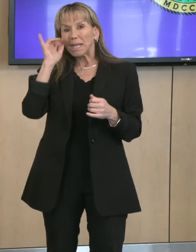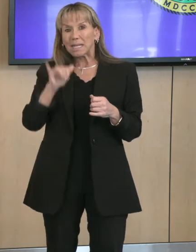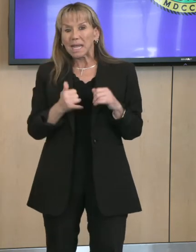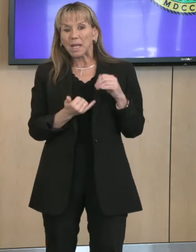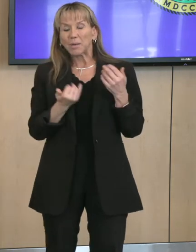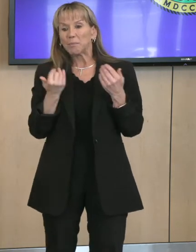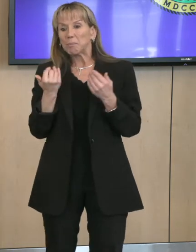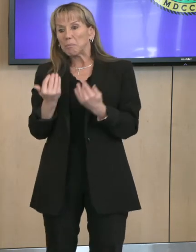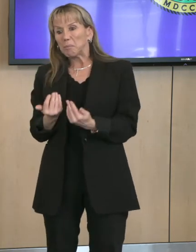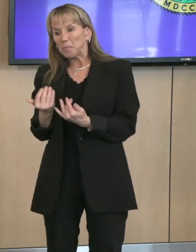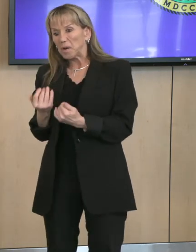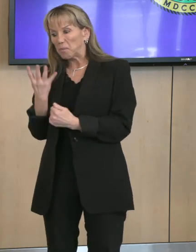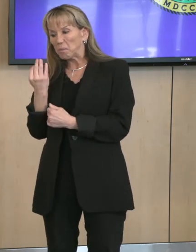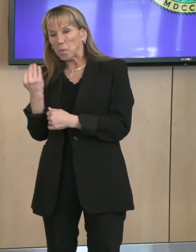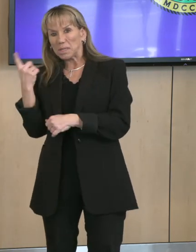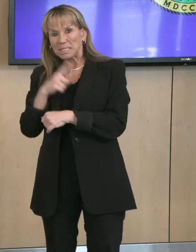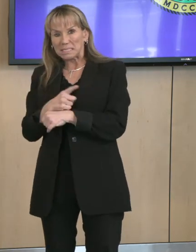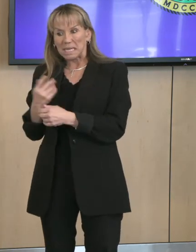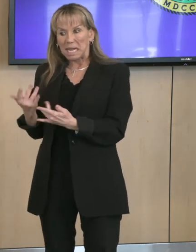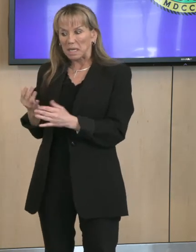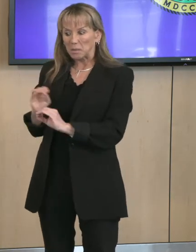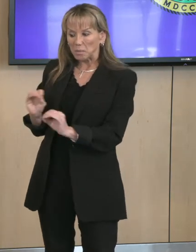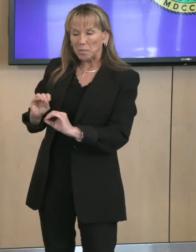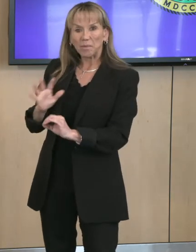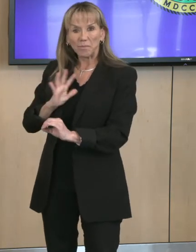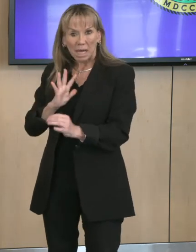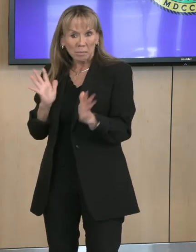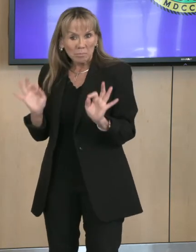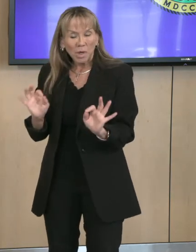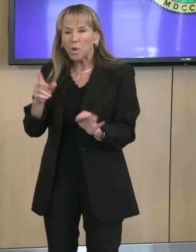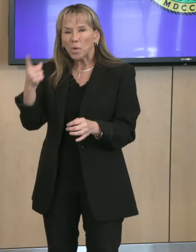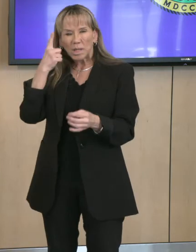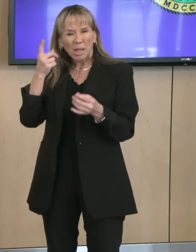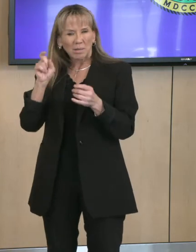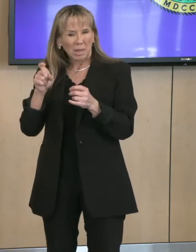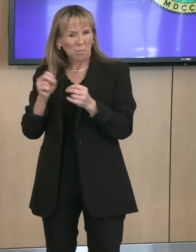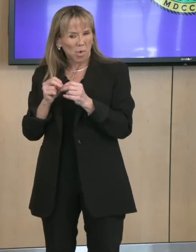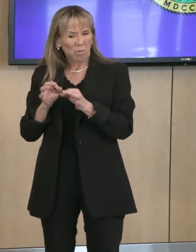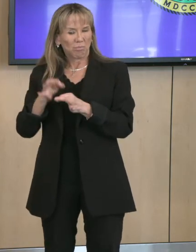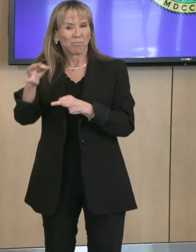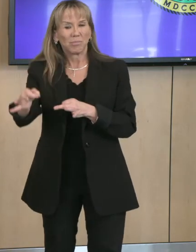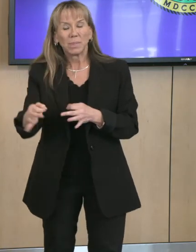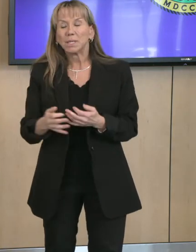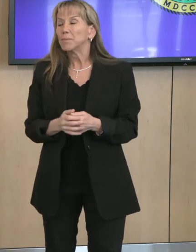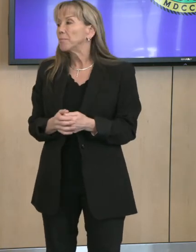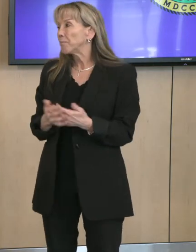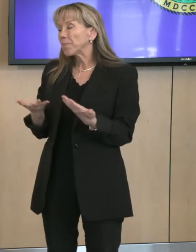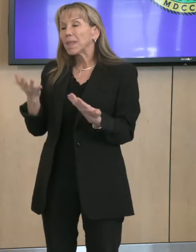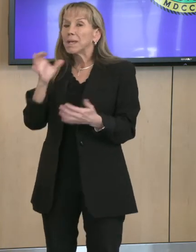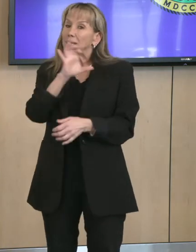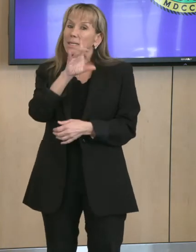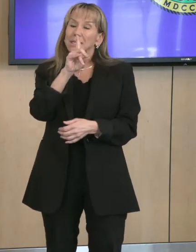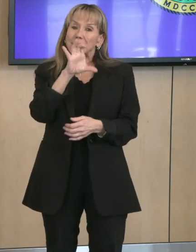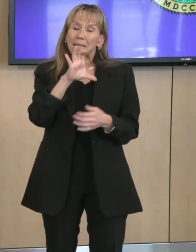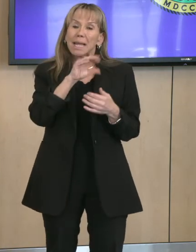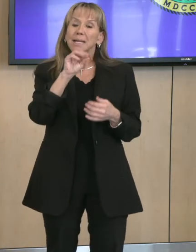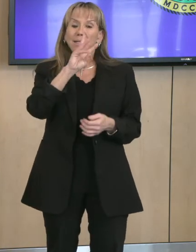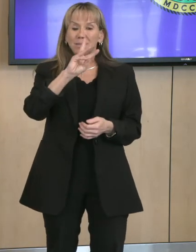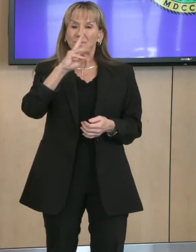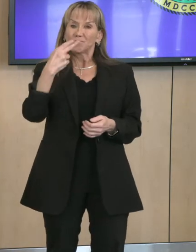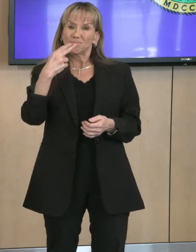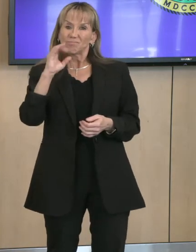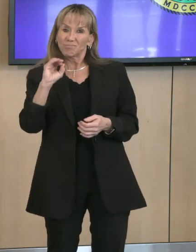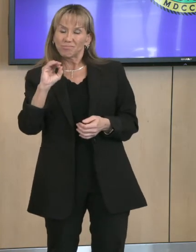is 14 days, or could it be longer? Well, the information that we have from the Centers for Disease Control and WHO